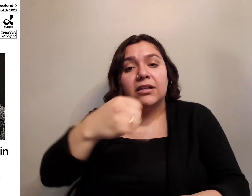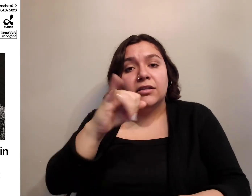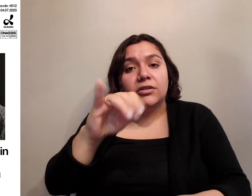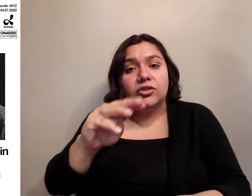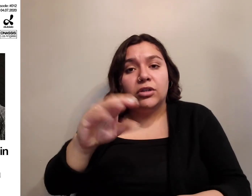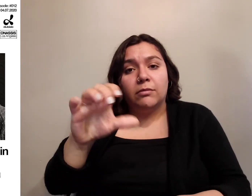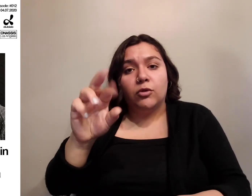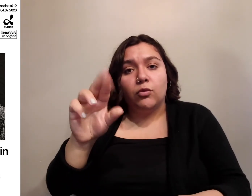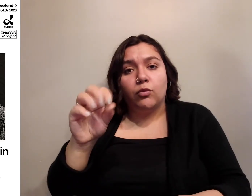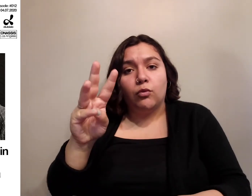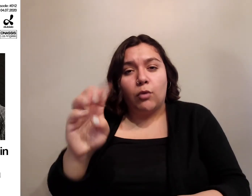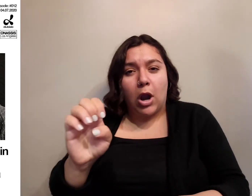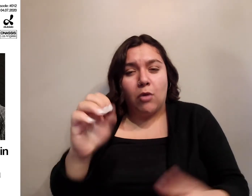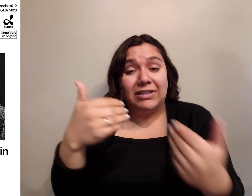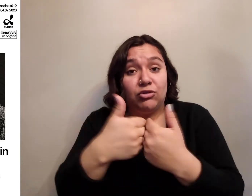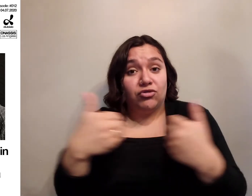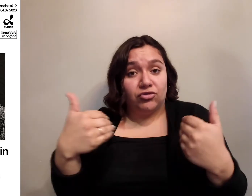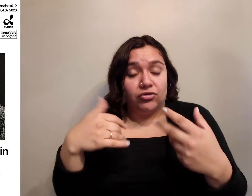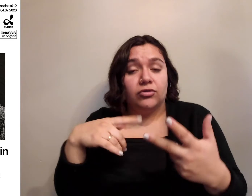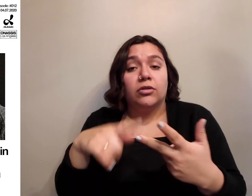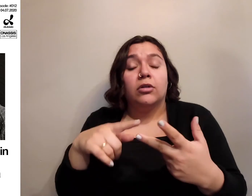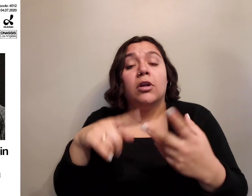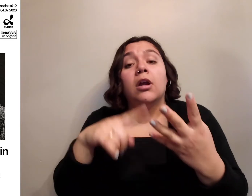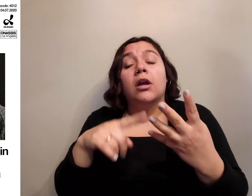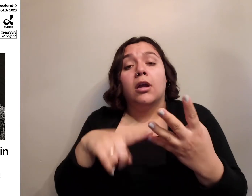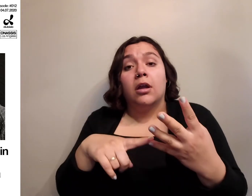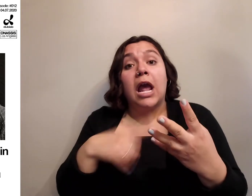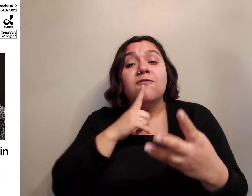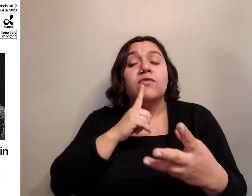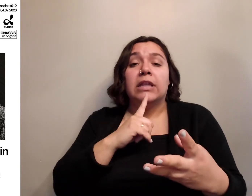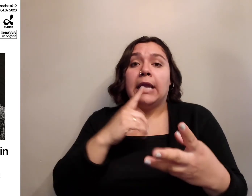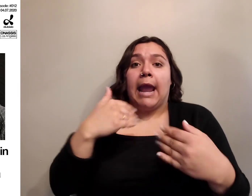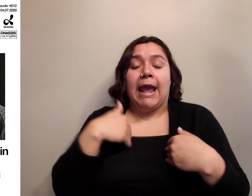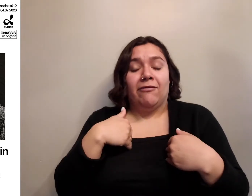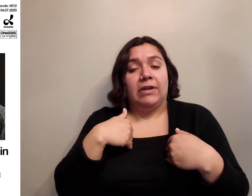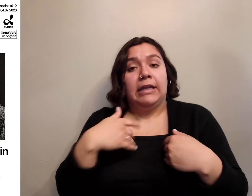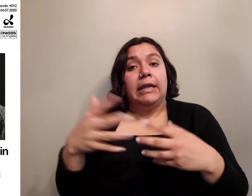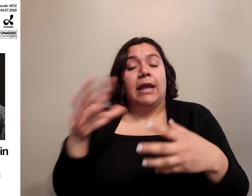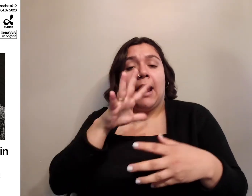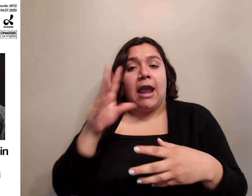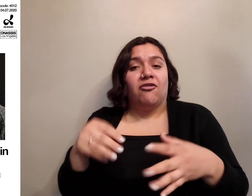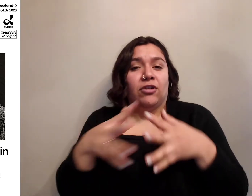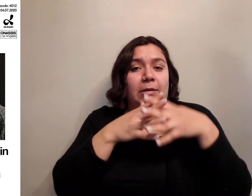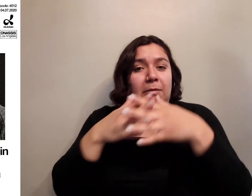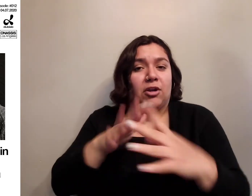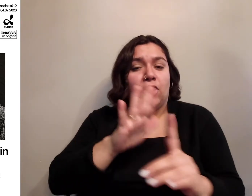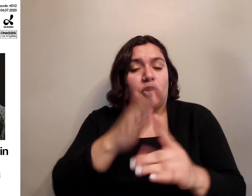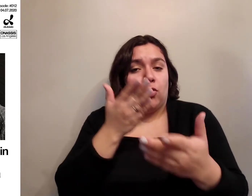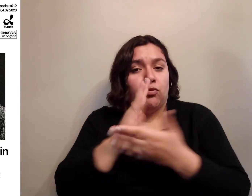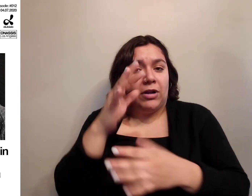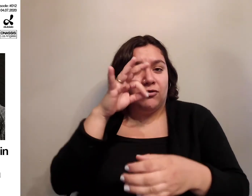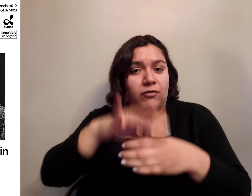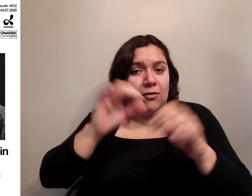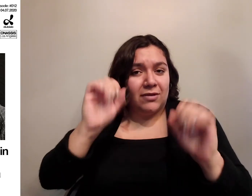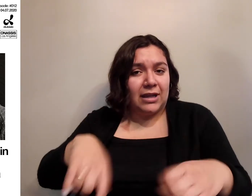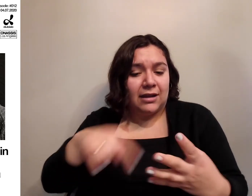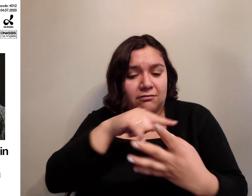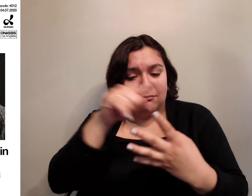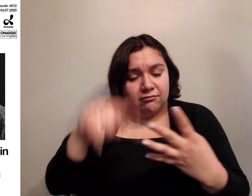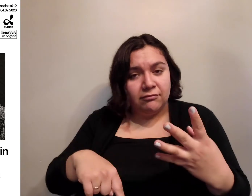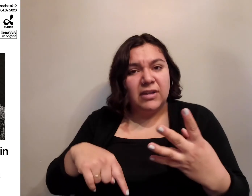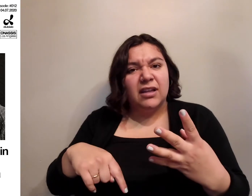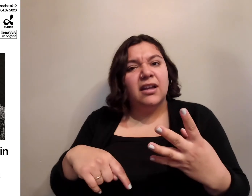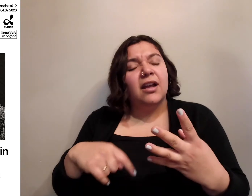segregation, the impossibility of securing African Americans' right to vote. All of these things